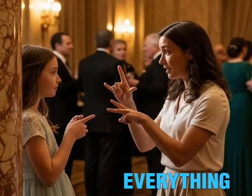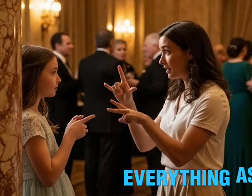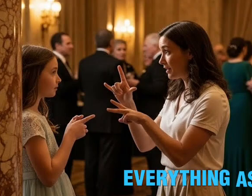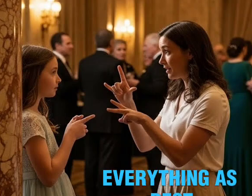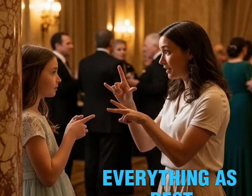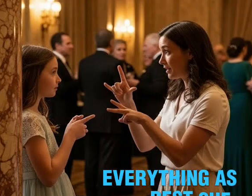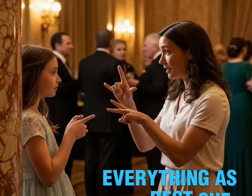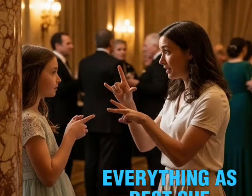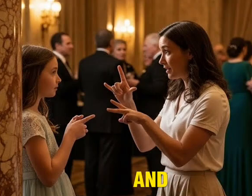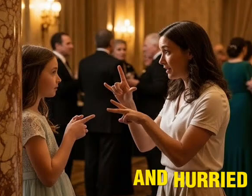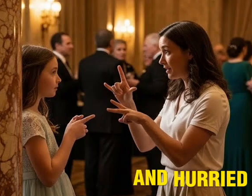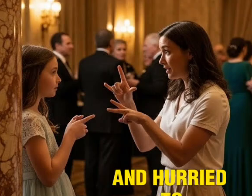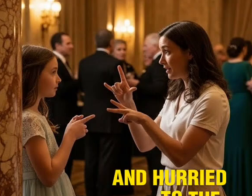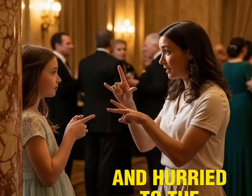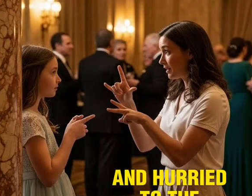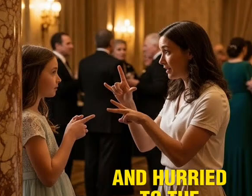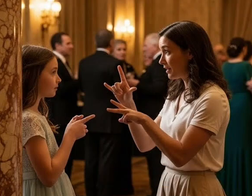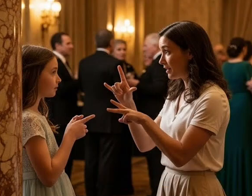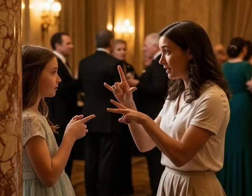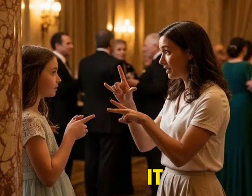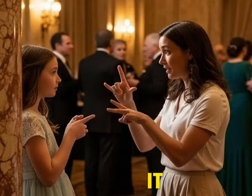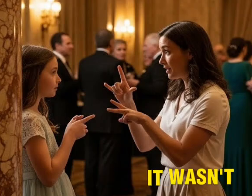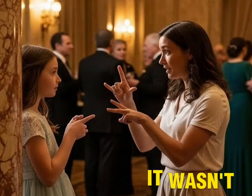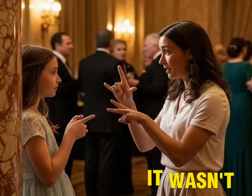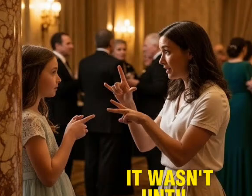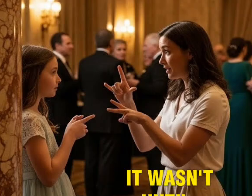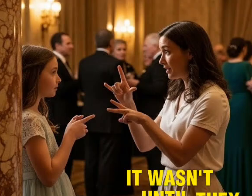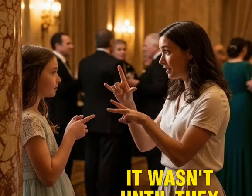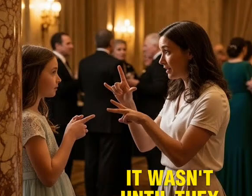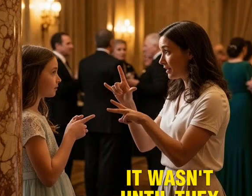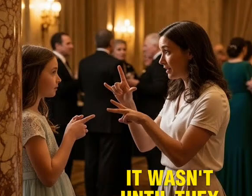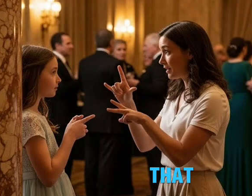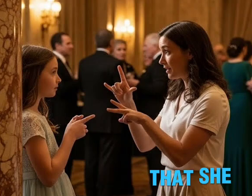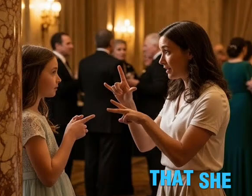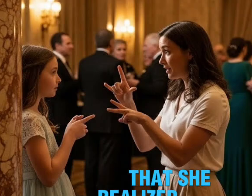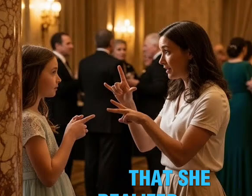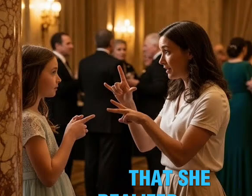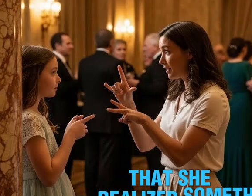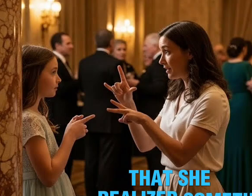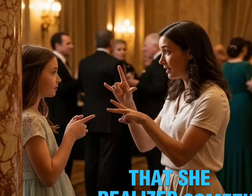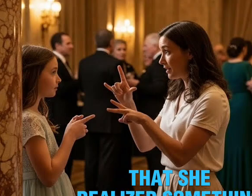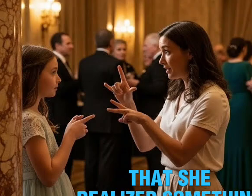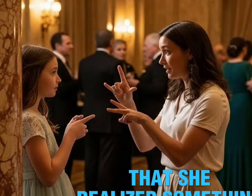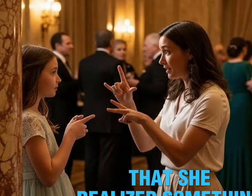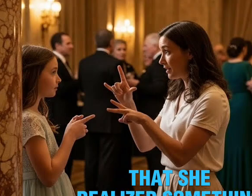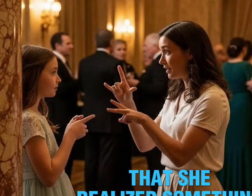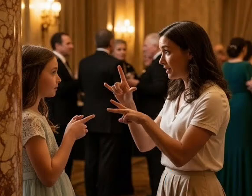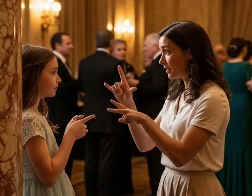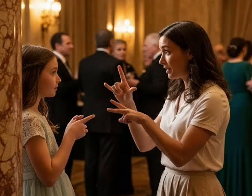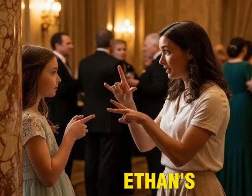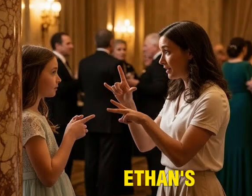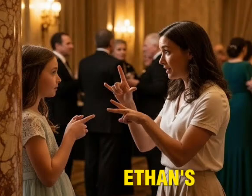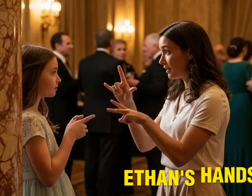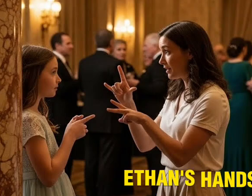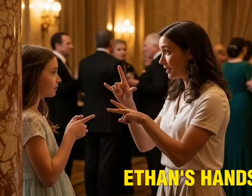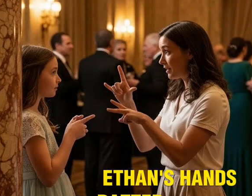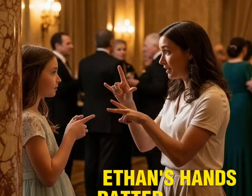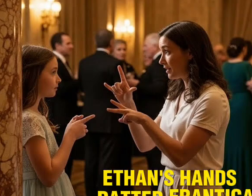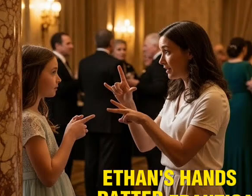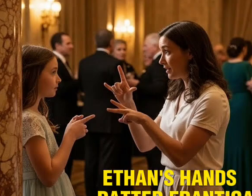as best she could and hurried to the gate. It wasn't until they sat down that she realized something was missing. Ethan's hands patted frantically